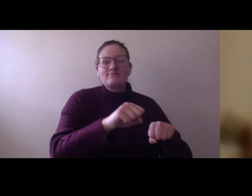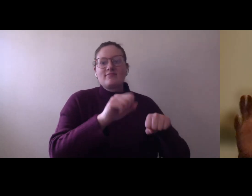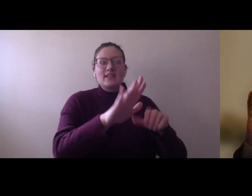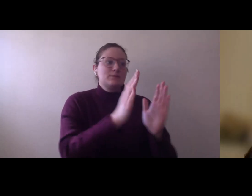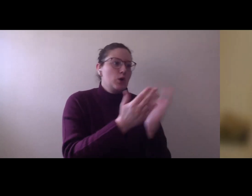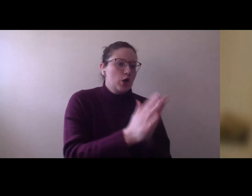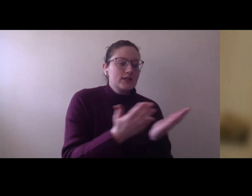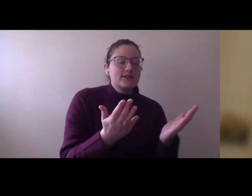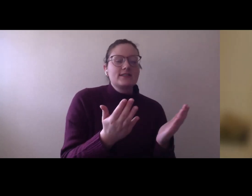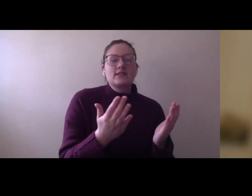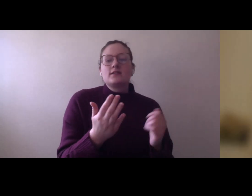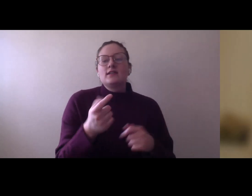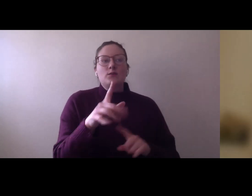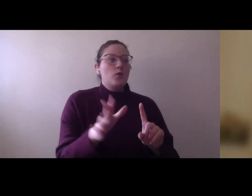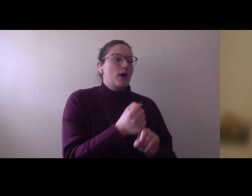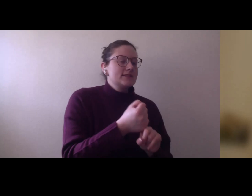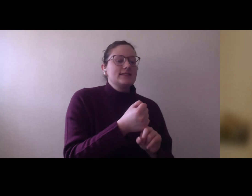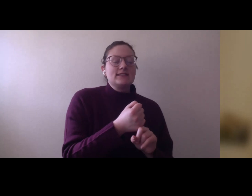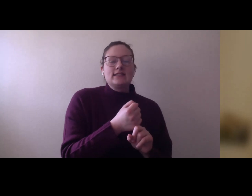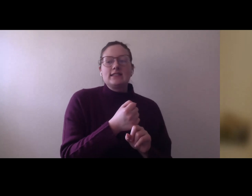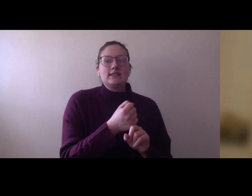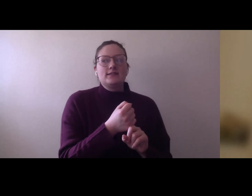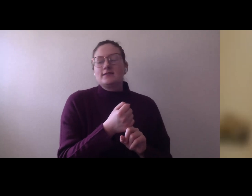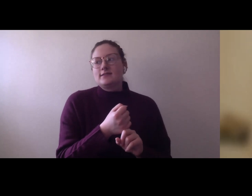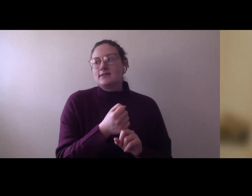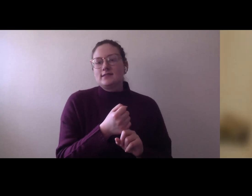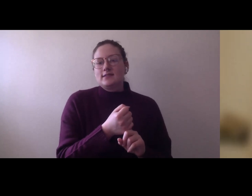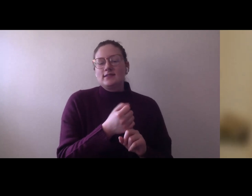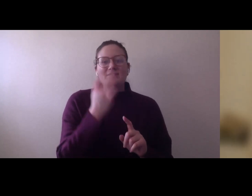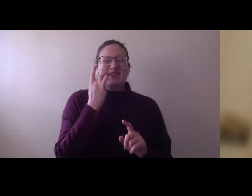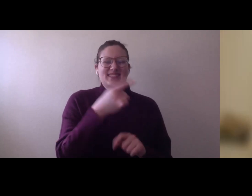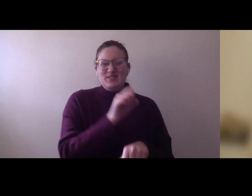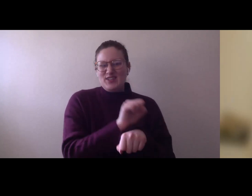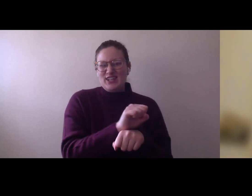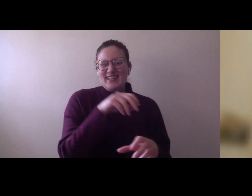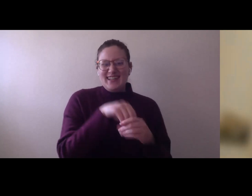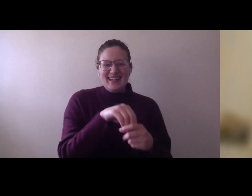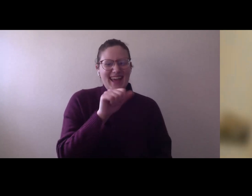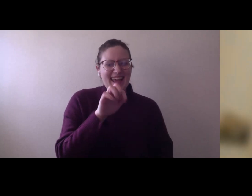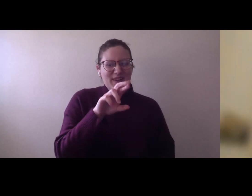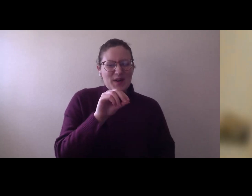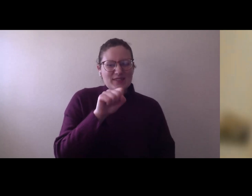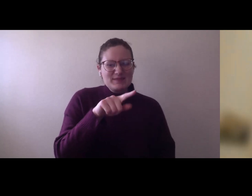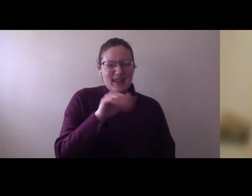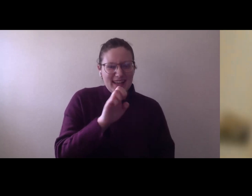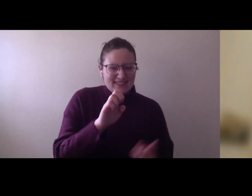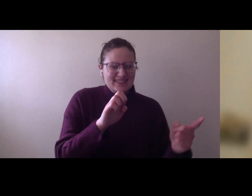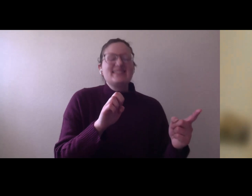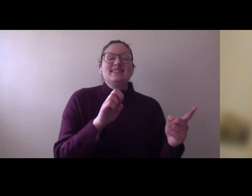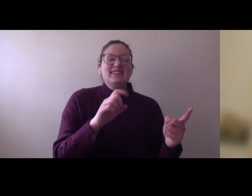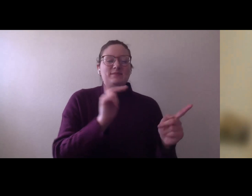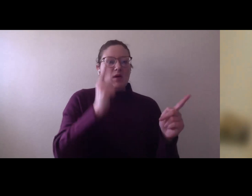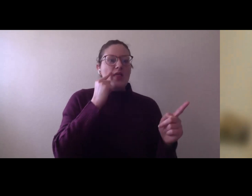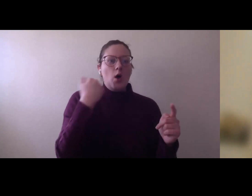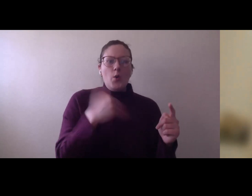and he was arrested. Because also he worked in aerospace, which was thought to be very